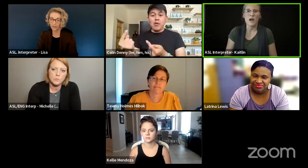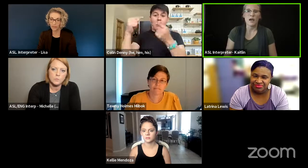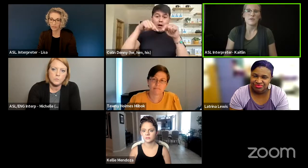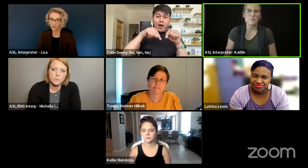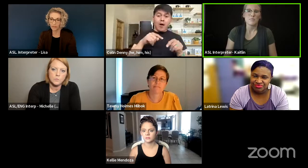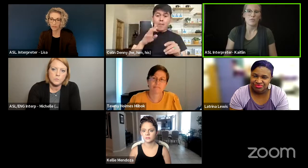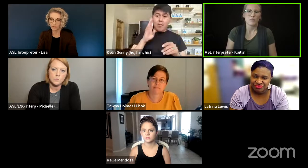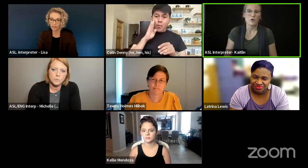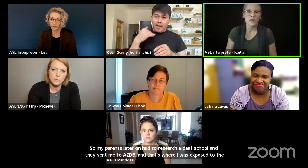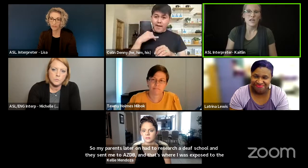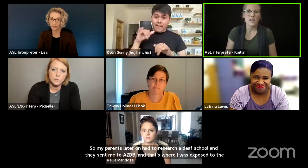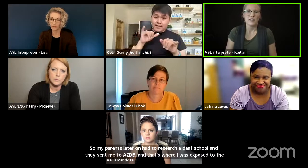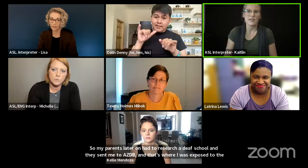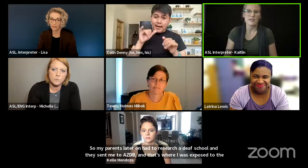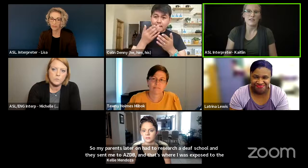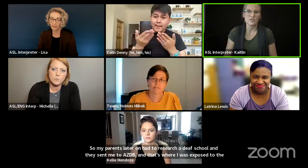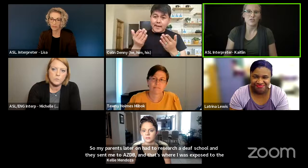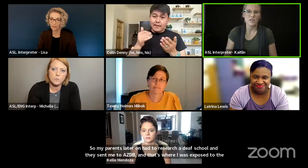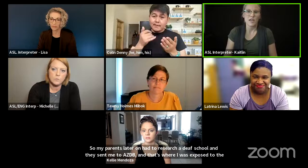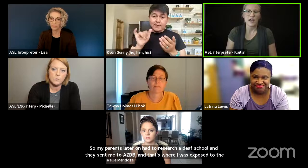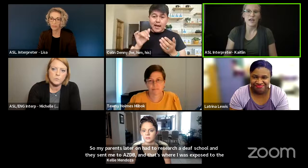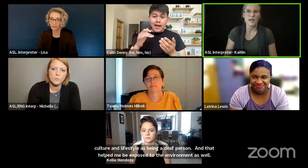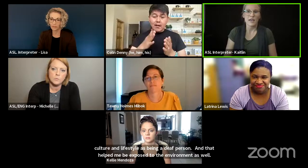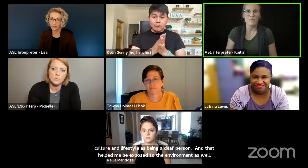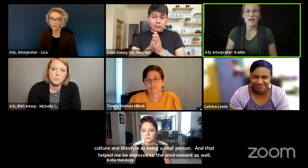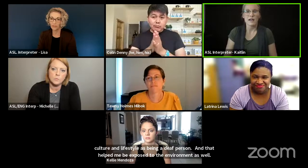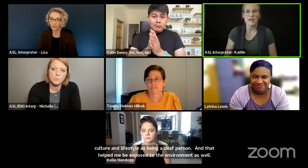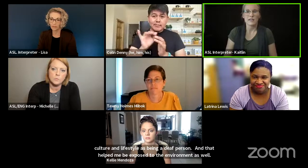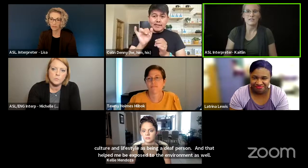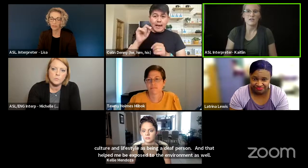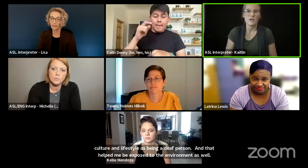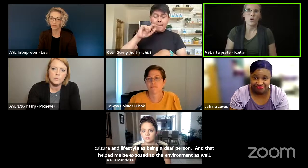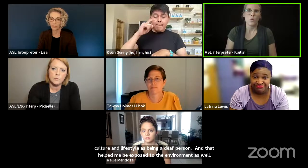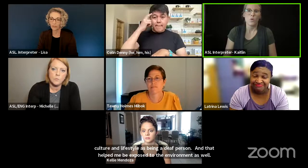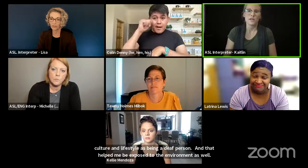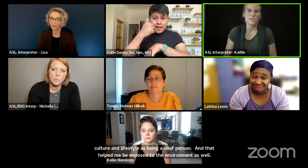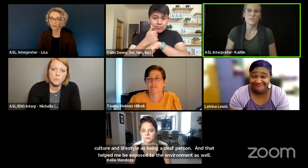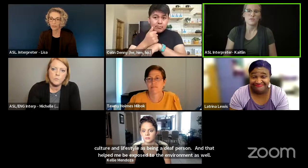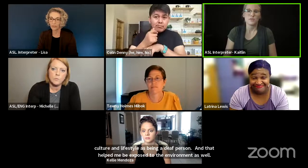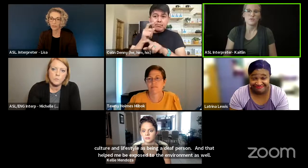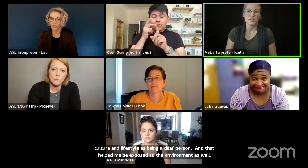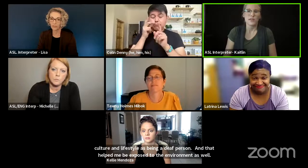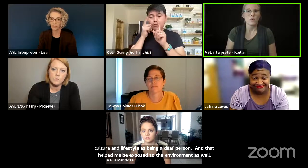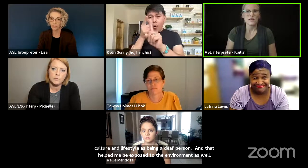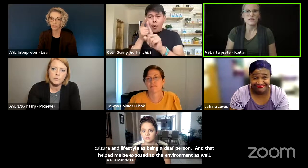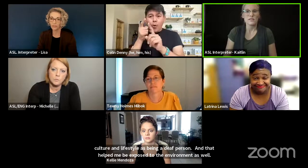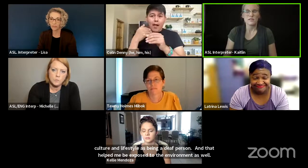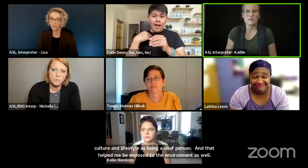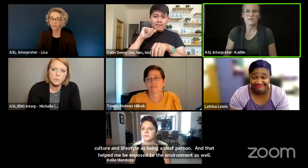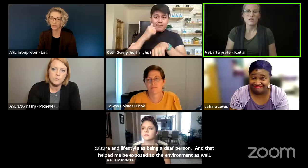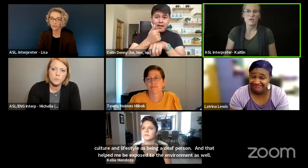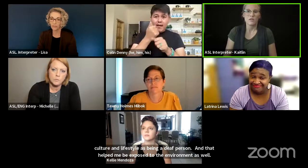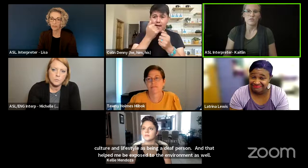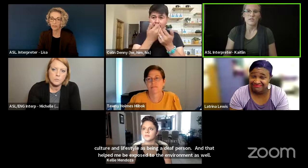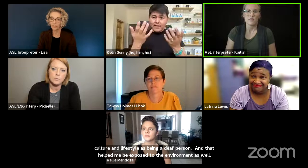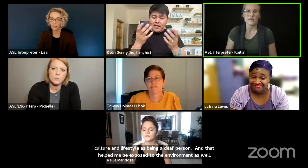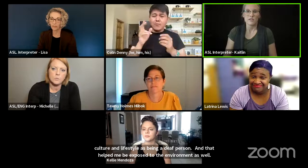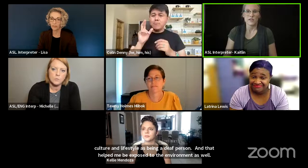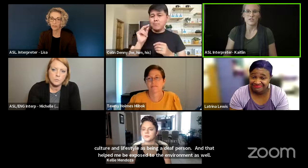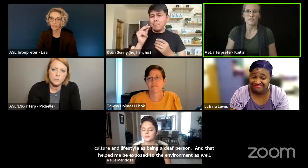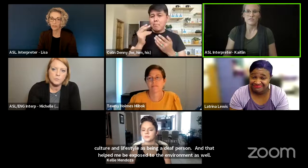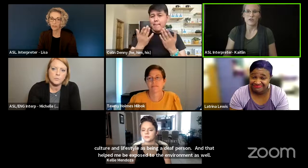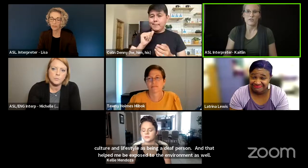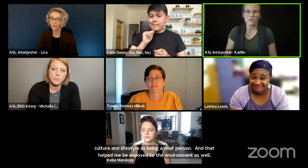well. I became more motivated, and then eventually I came back and wanted to spread that awareness and really set